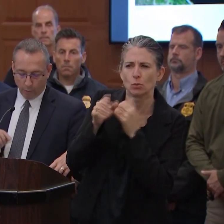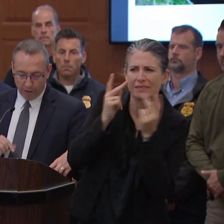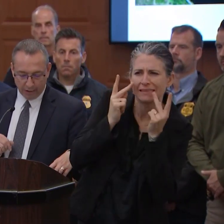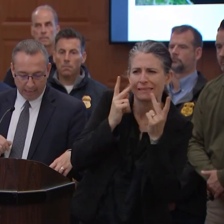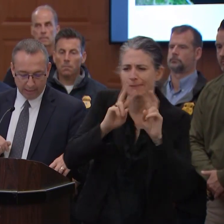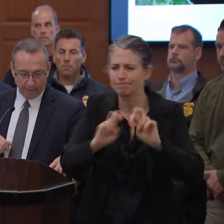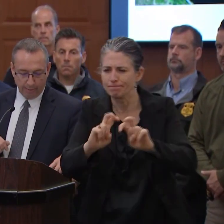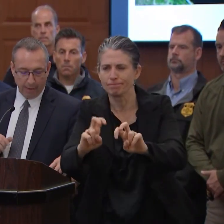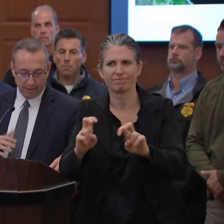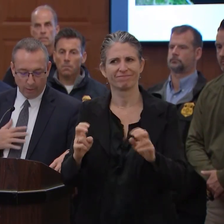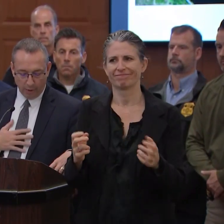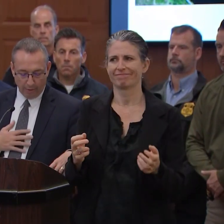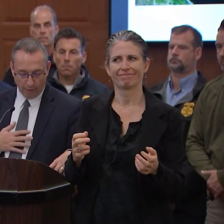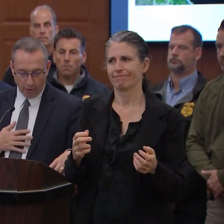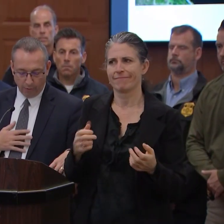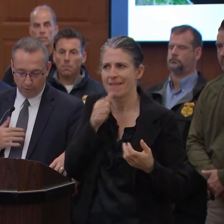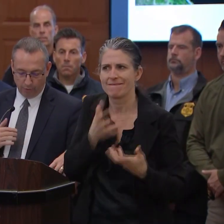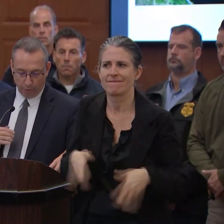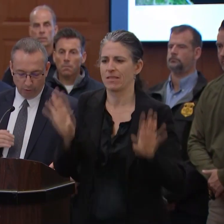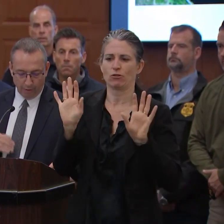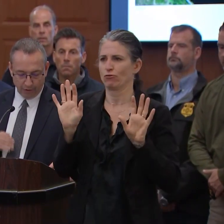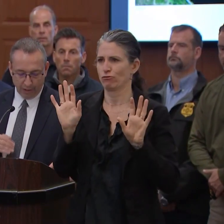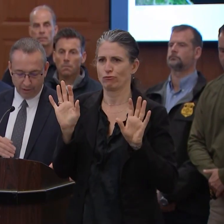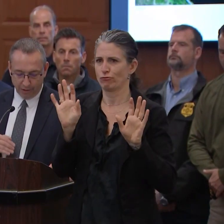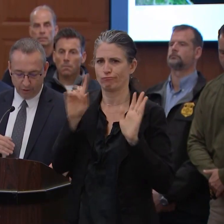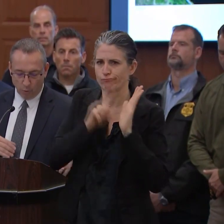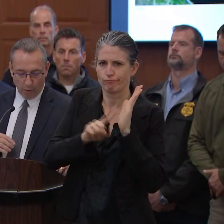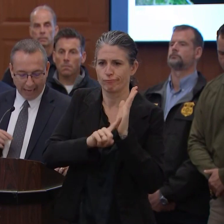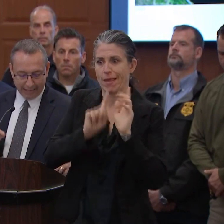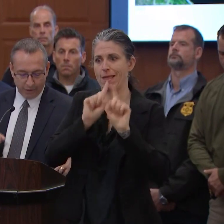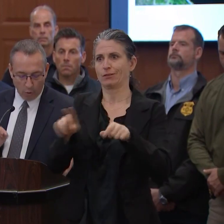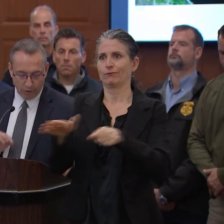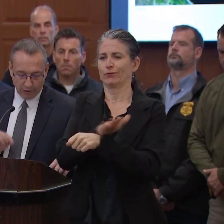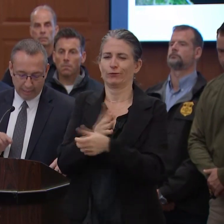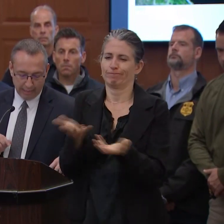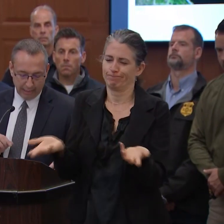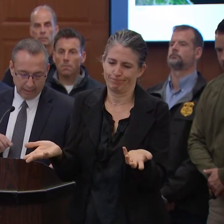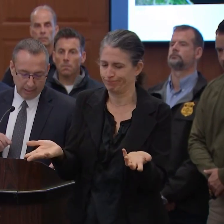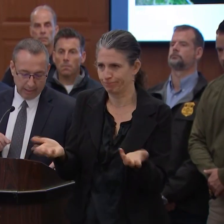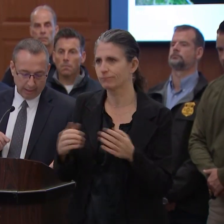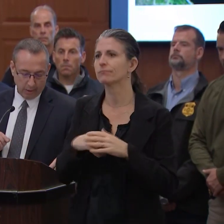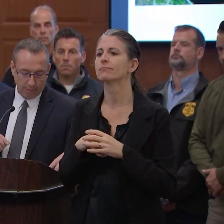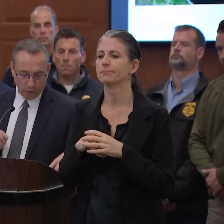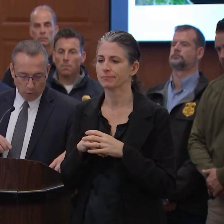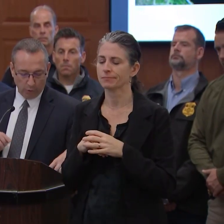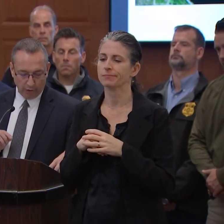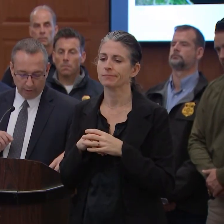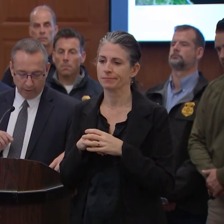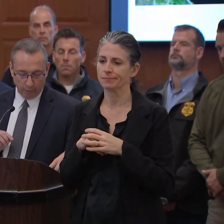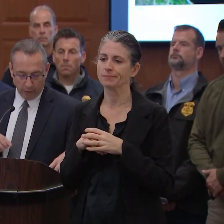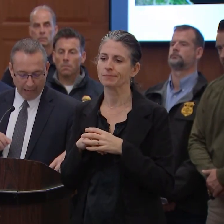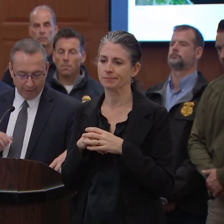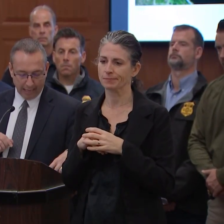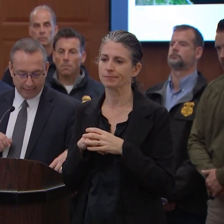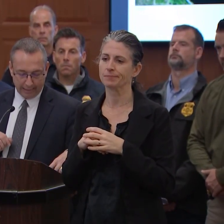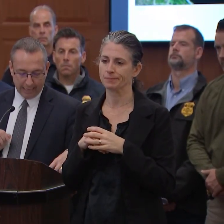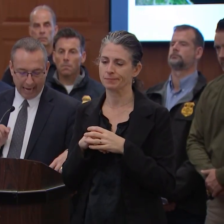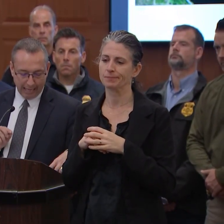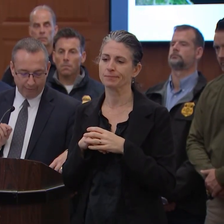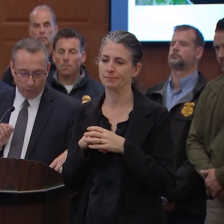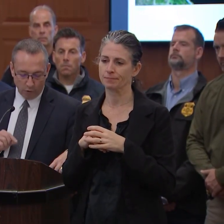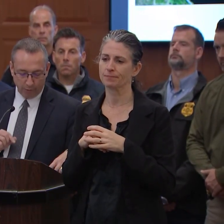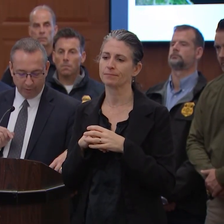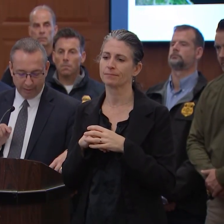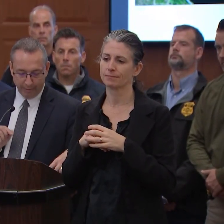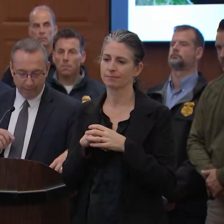But what I would say is, based on what I've heard through conversations this morning, I don't see, or I'm told that we don't have access to